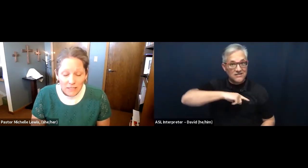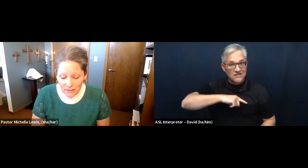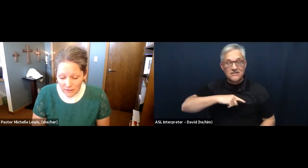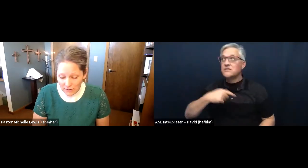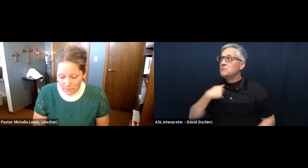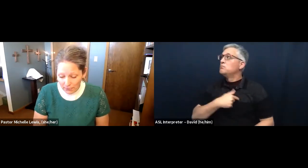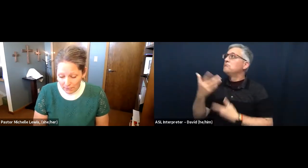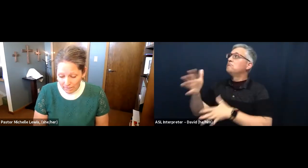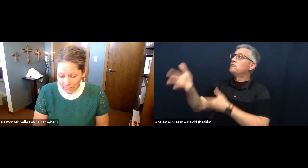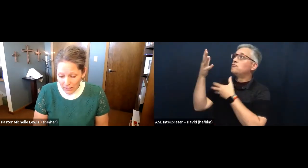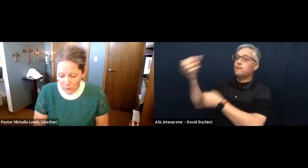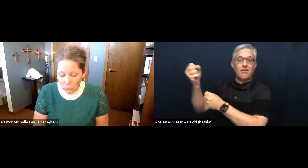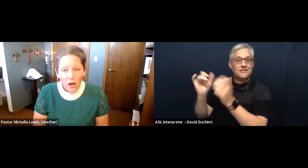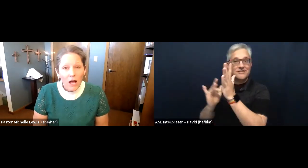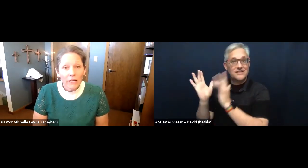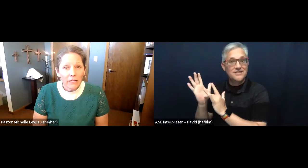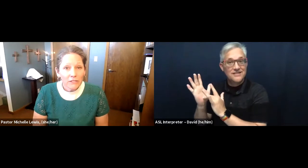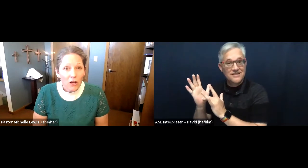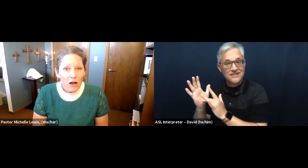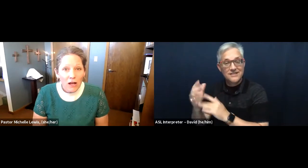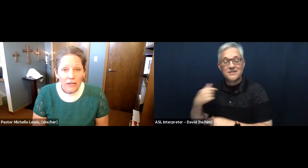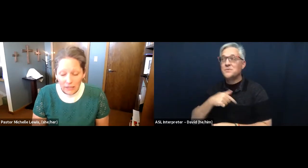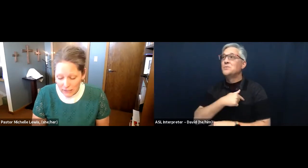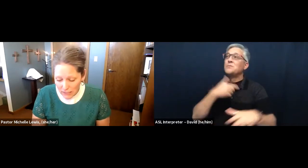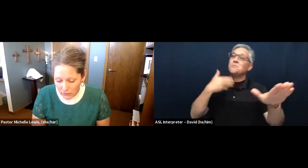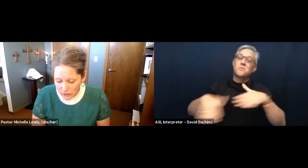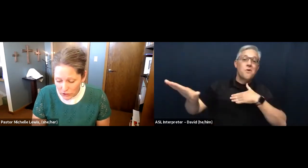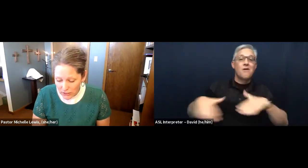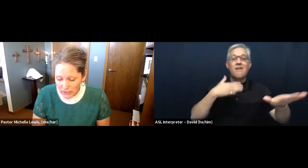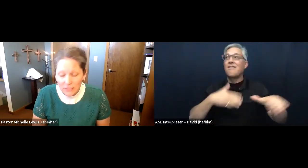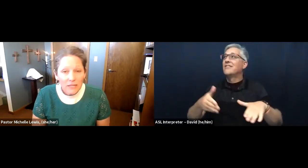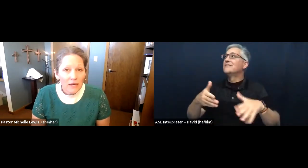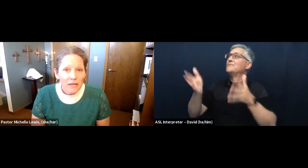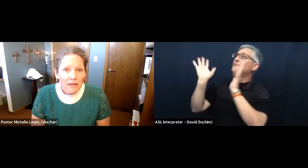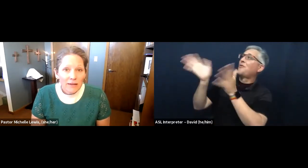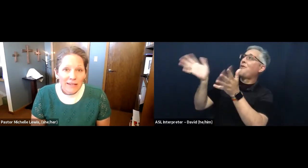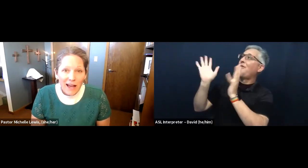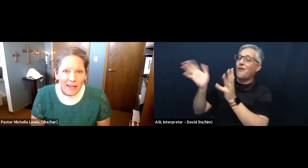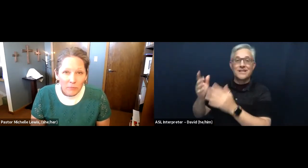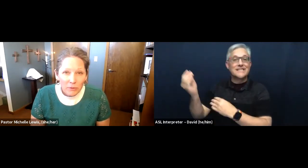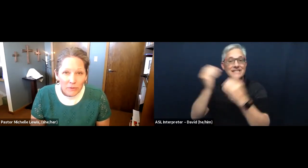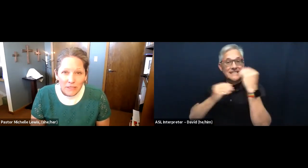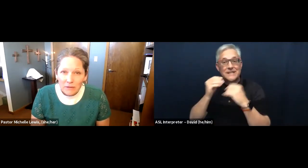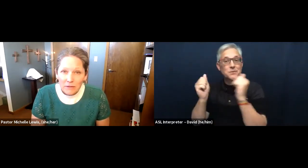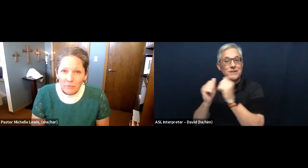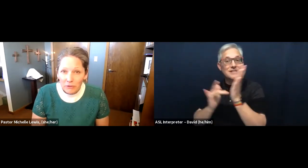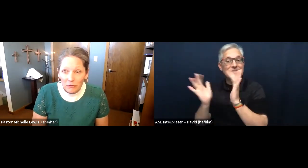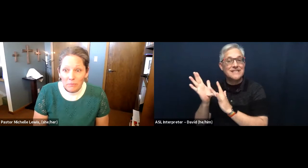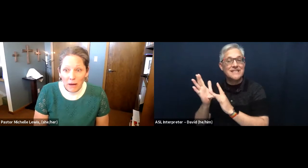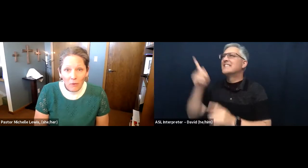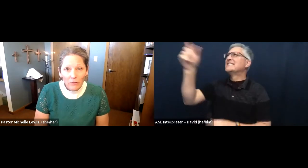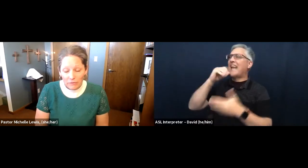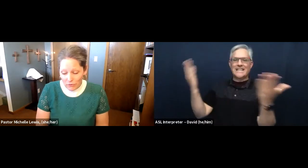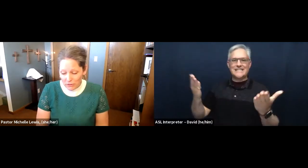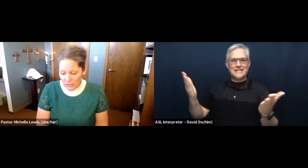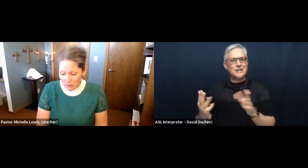Jesus, and we walk and talk and eat with Jesus, not in person, but through